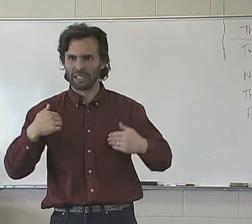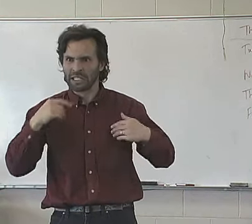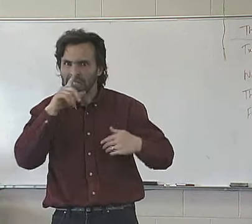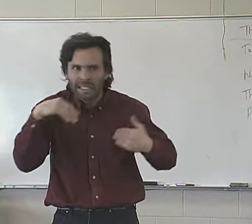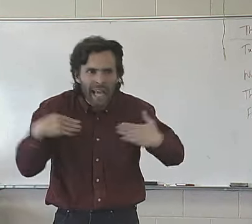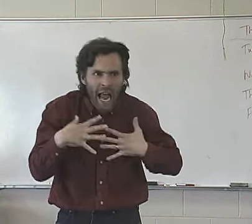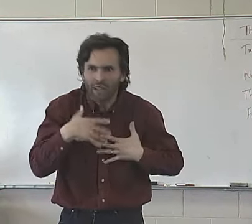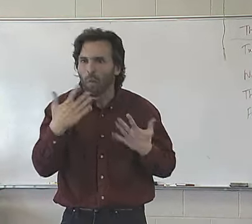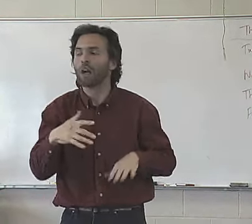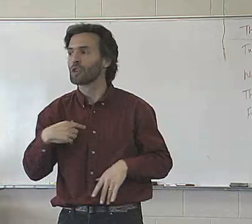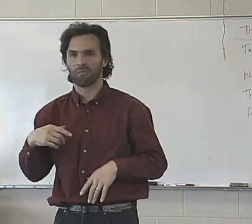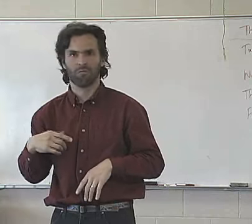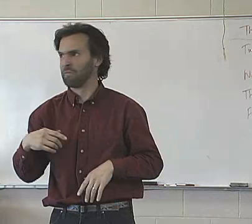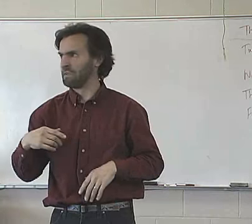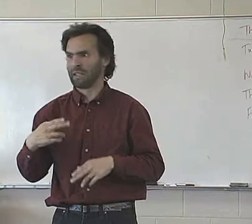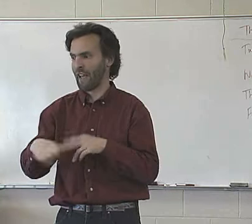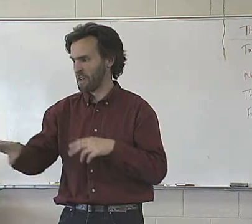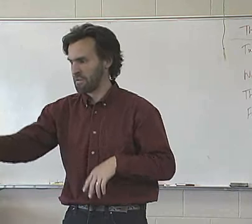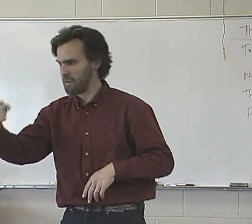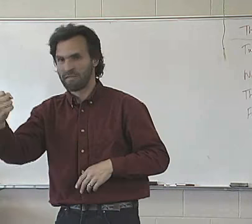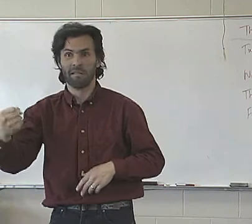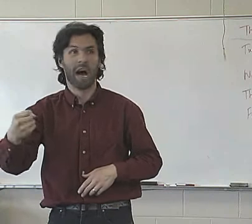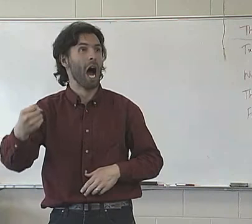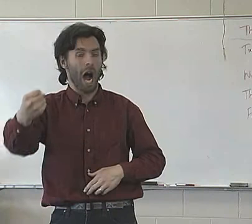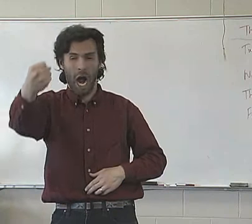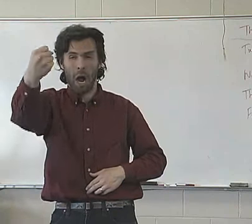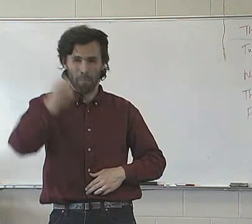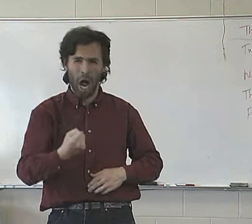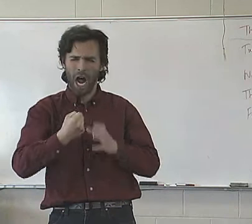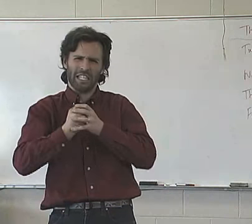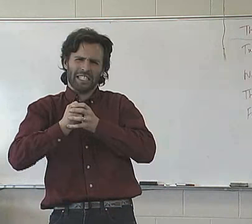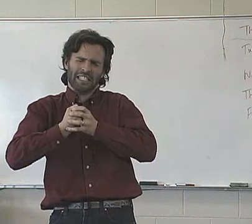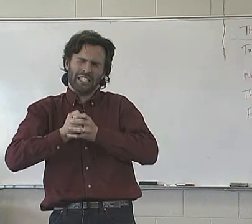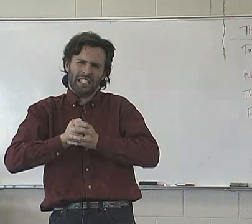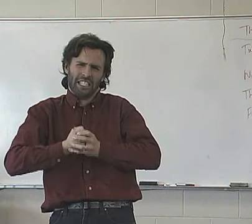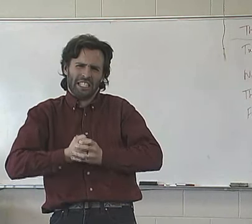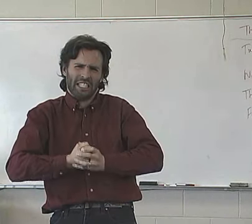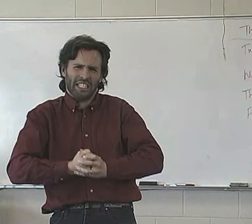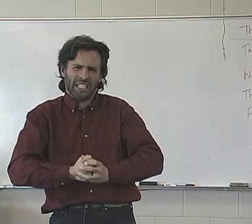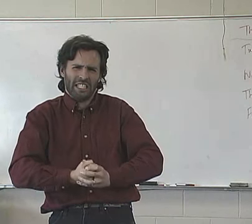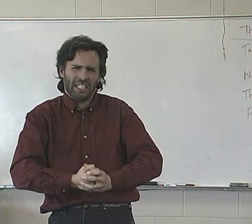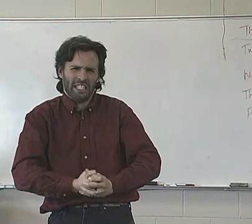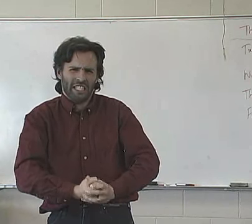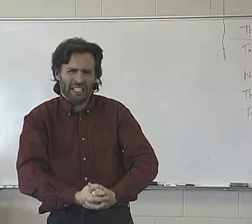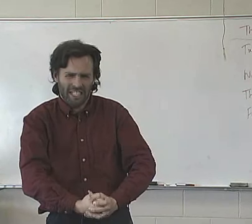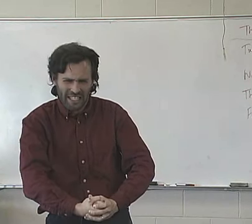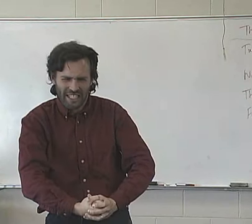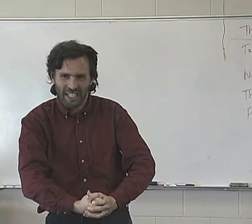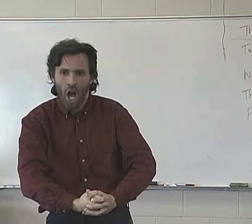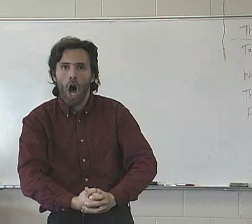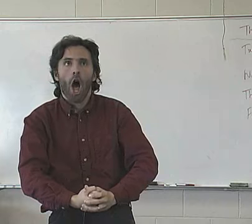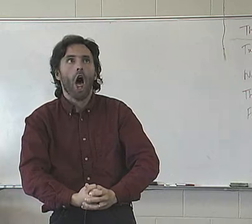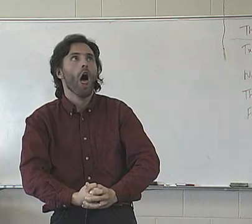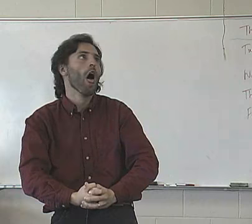out his knife, he put it to his stomach, and he ripped a hole in it. And with that, he fell over, dead as a